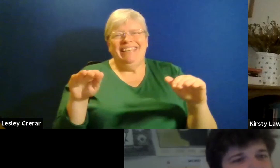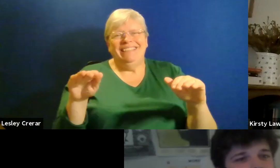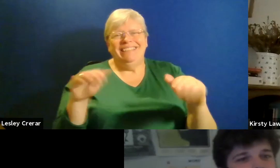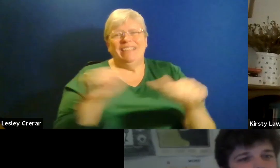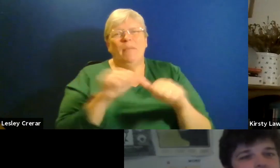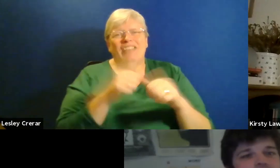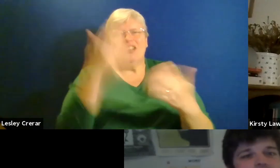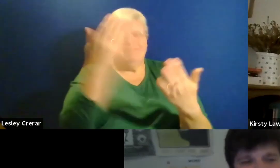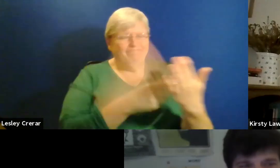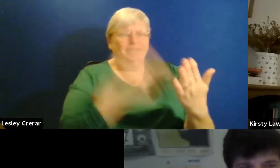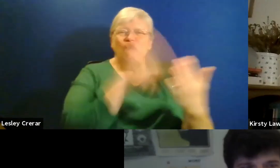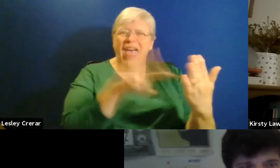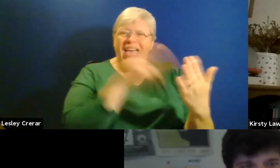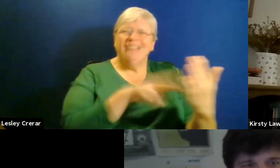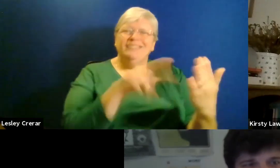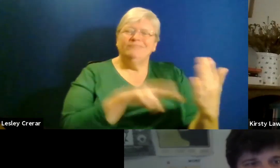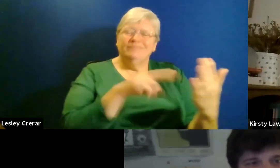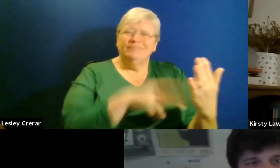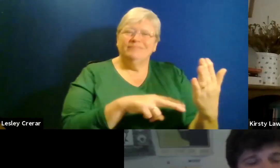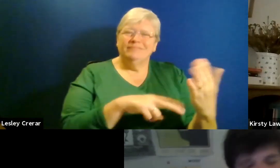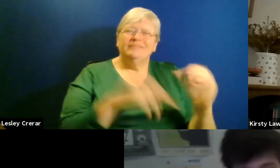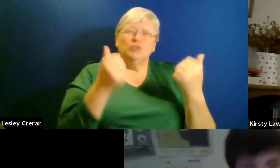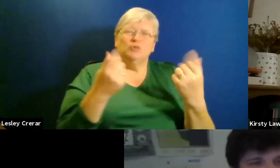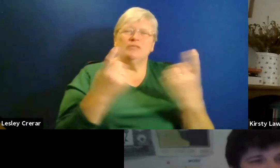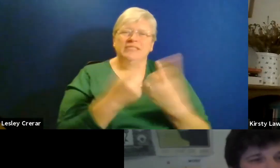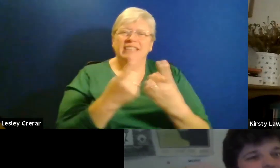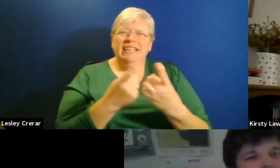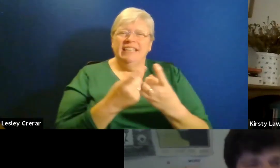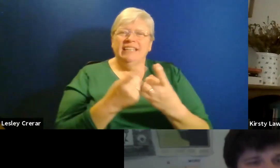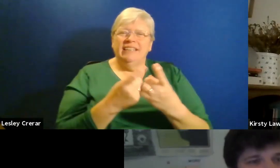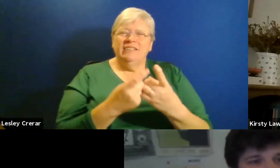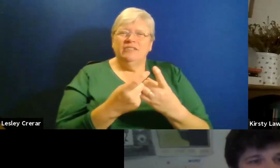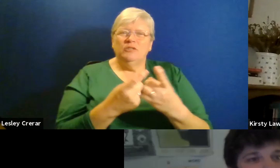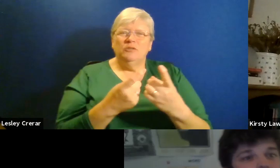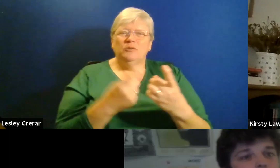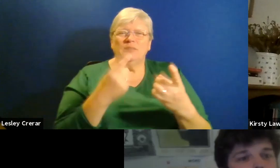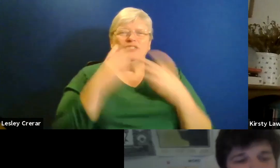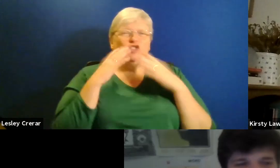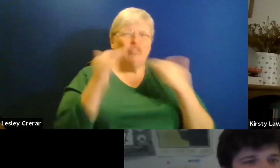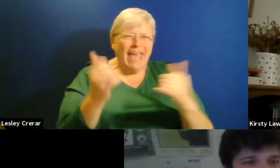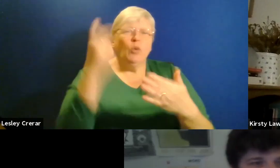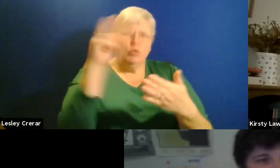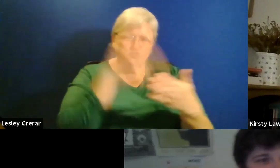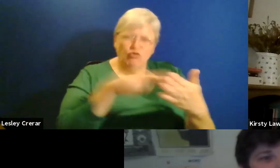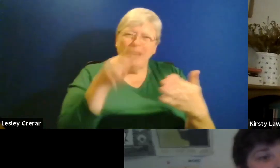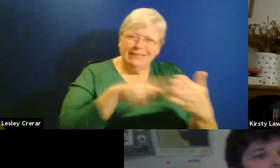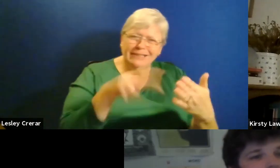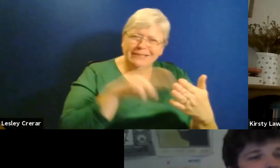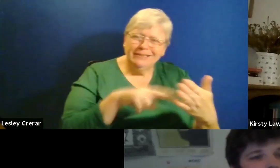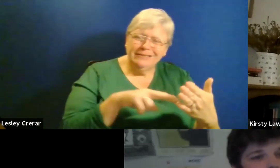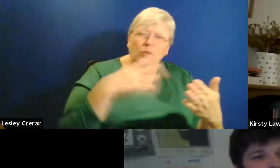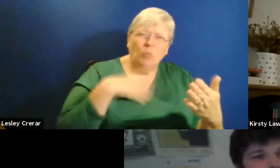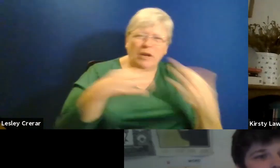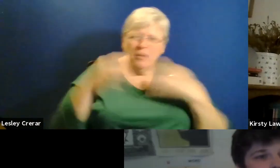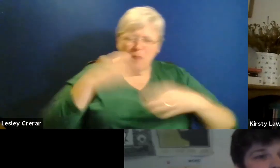the page. And so it's a good kind of, well, it's a good thing to have a look at what you're writing. Have a look at what you want to perform. Is